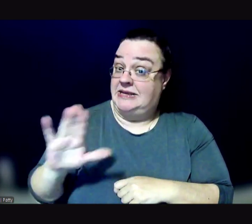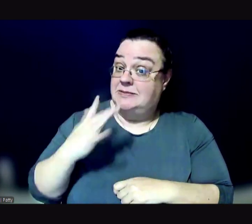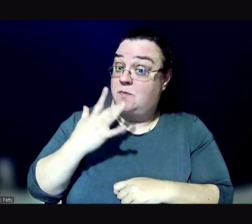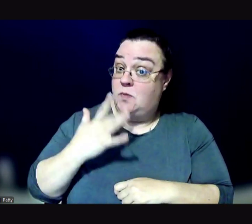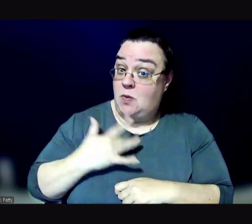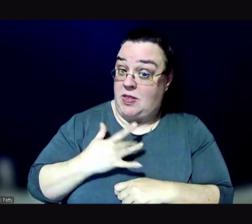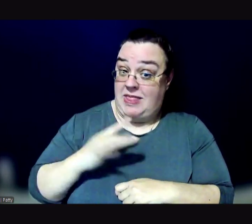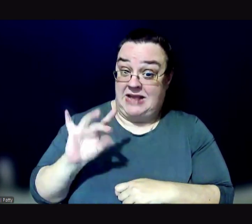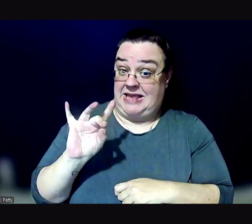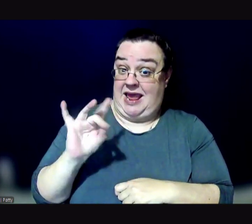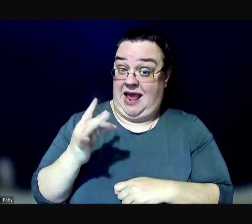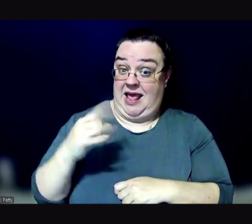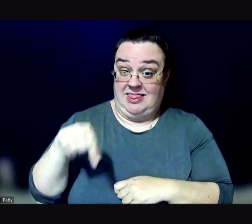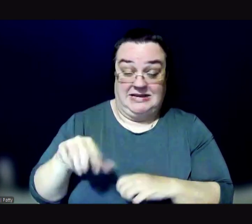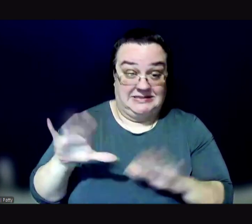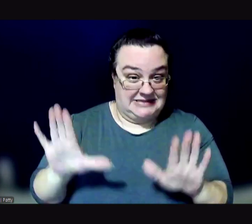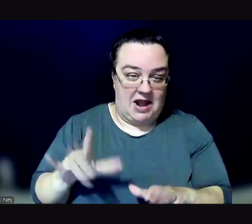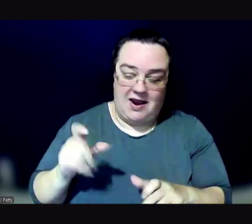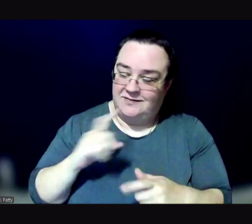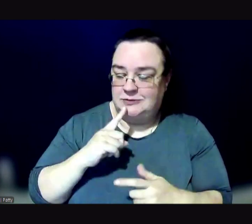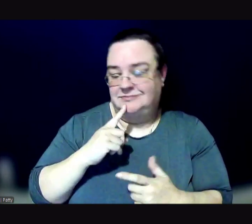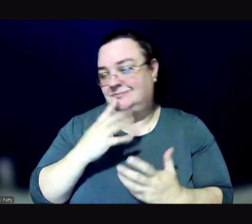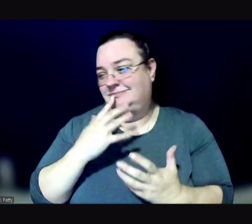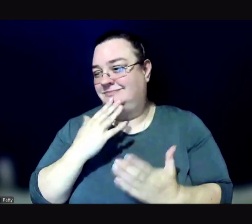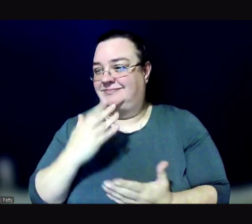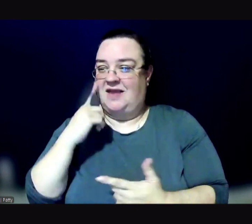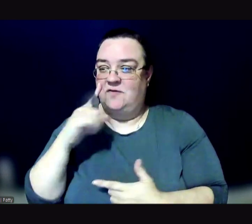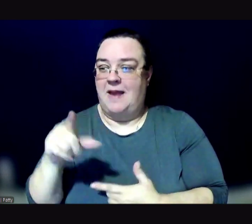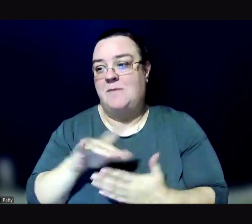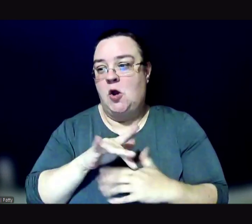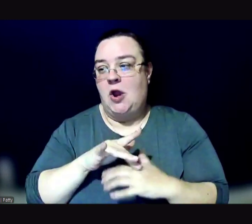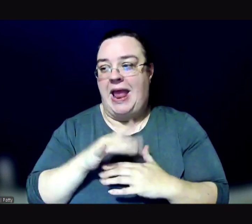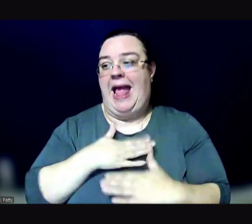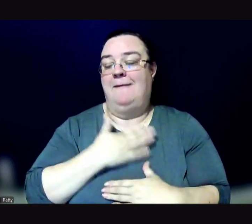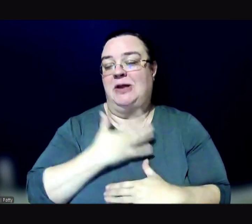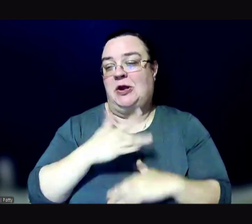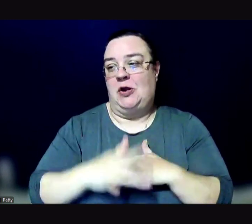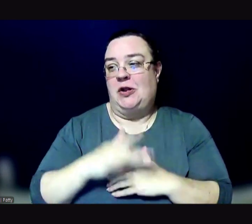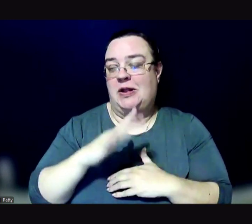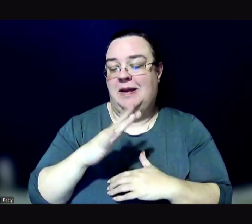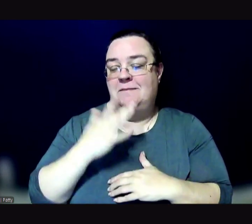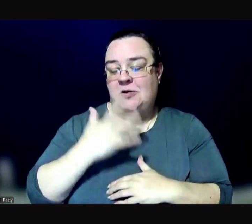have to shout him out. Happy early birthday, Christopher. I love you dearly.